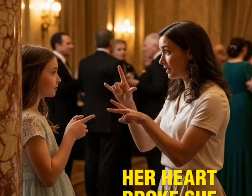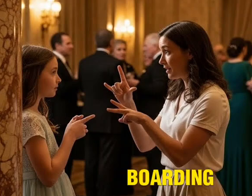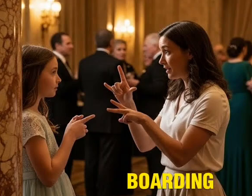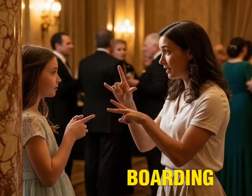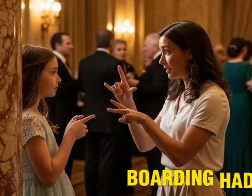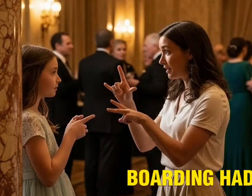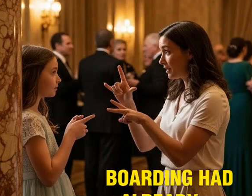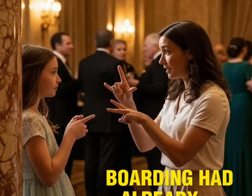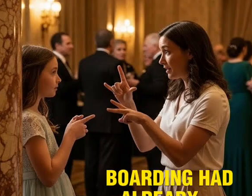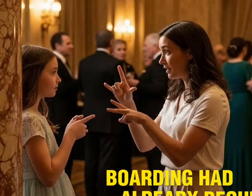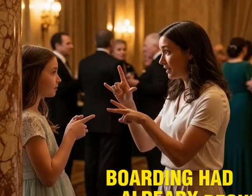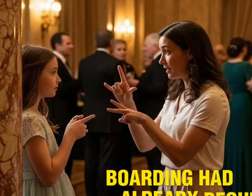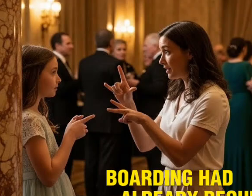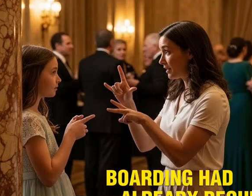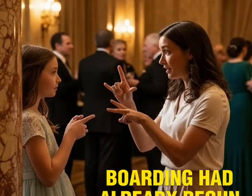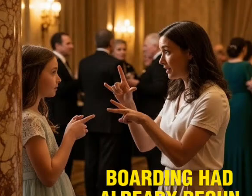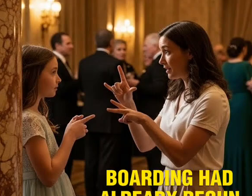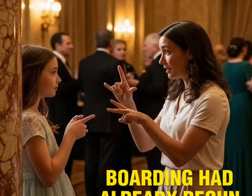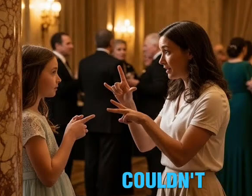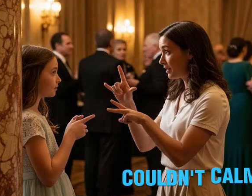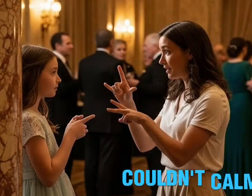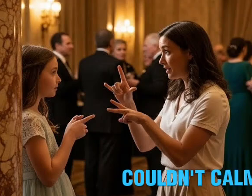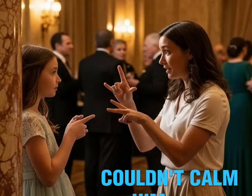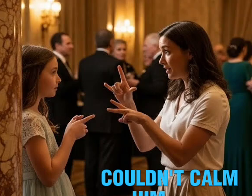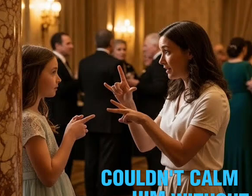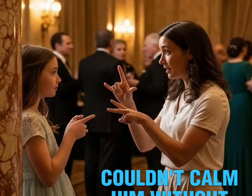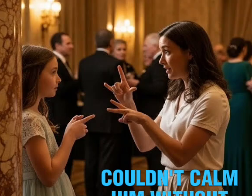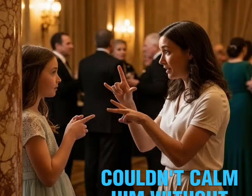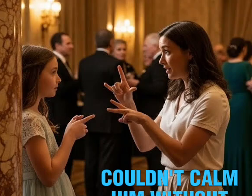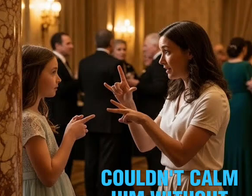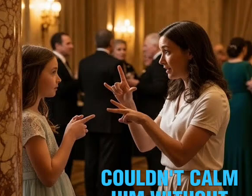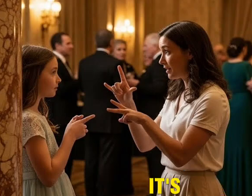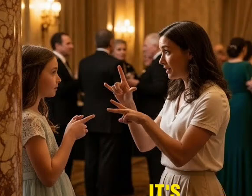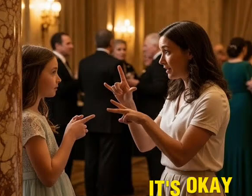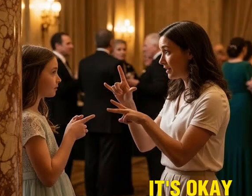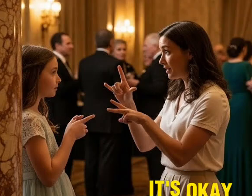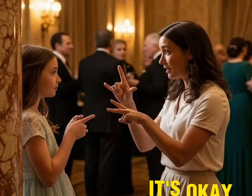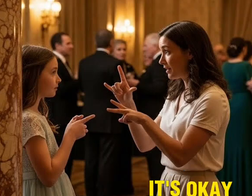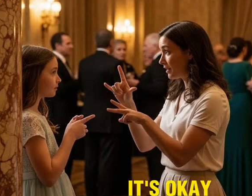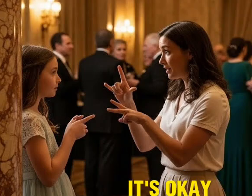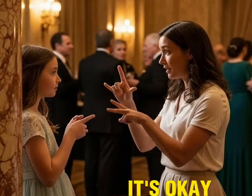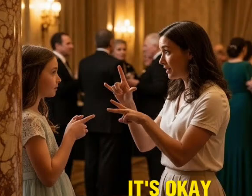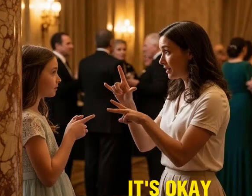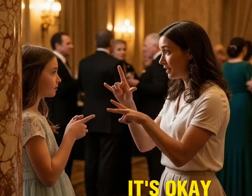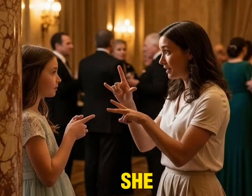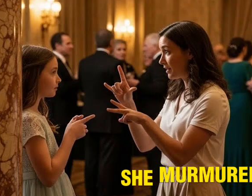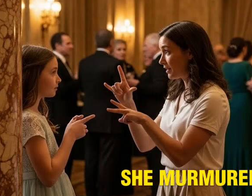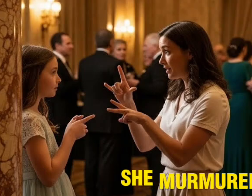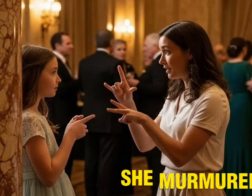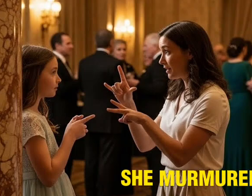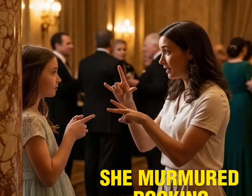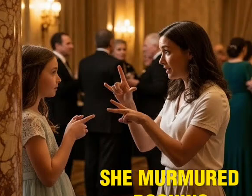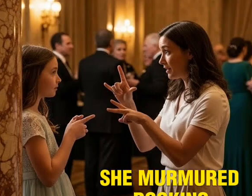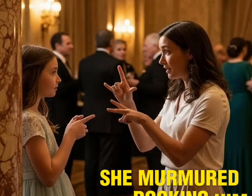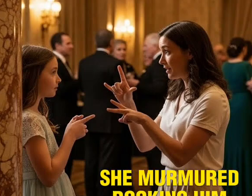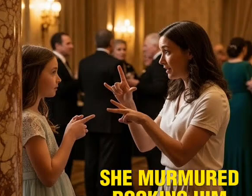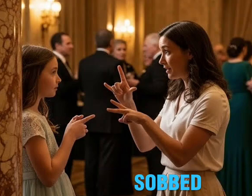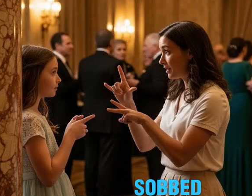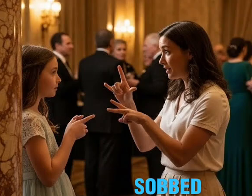Boarding had already begun. And she couldn't calm him without the lion. "It's okay, sweetheart," she murmured, rocking him as he sobbed into